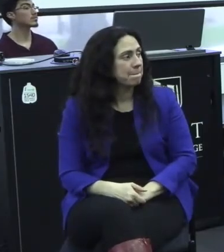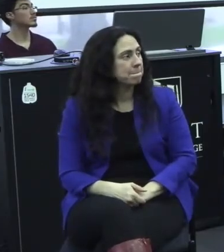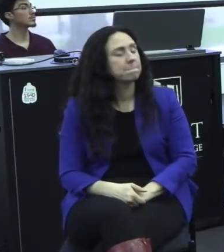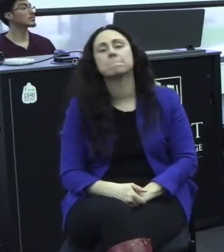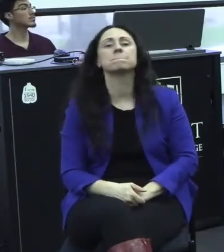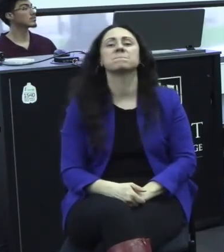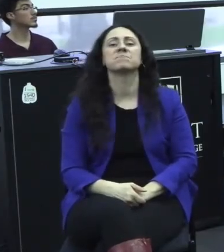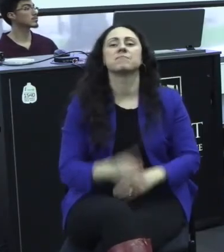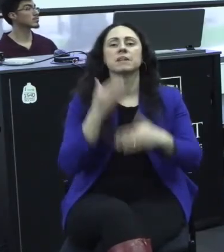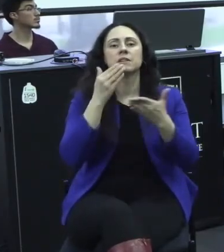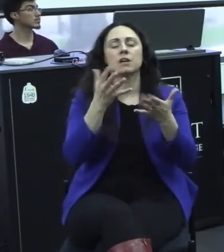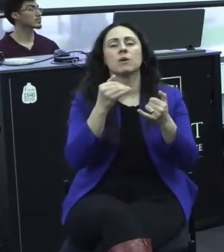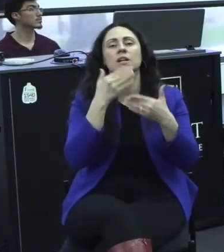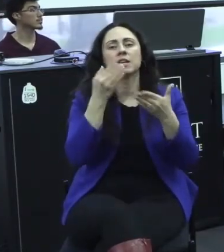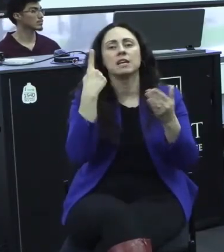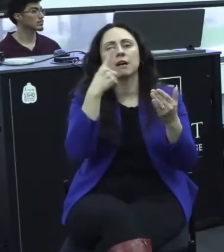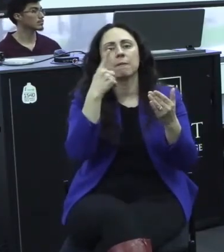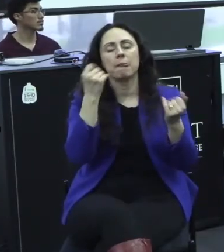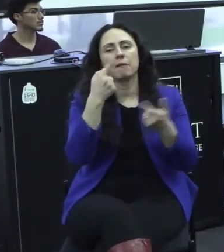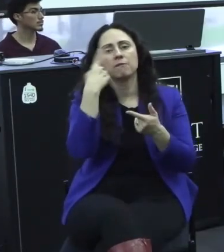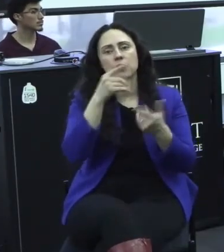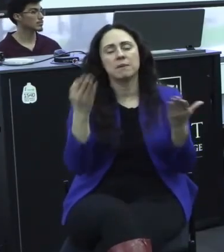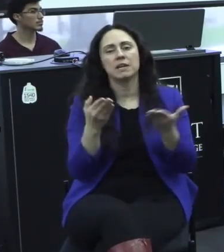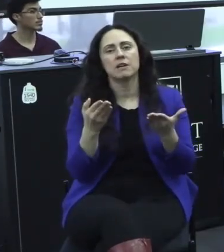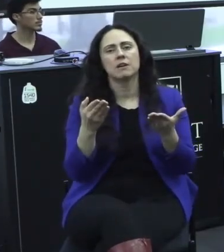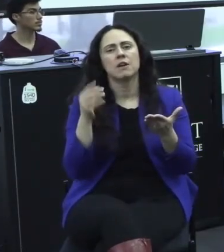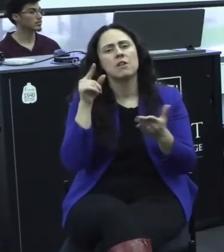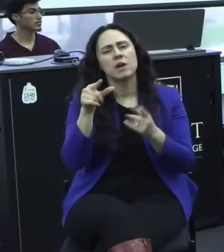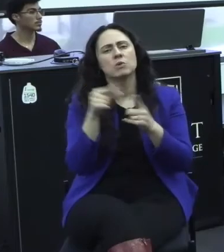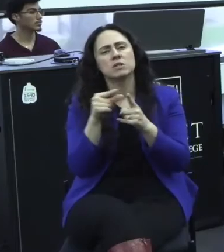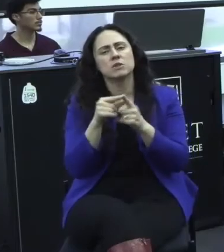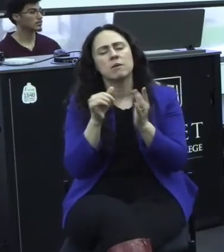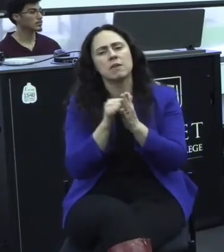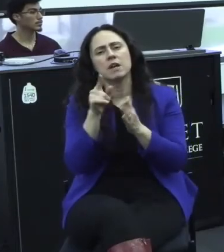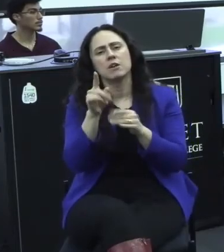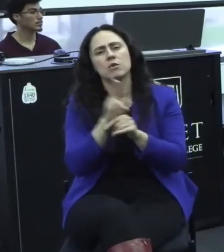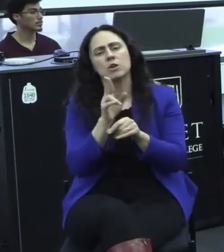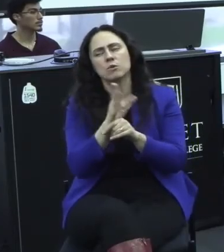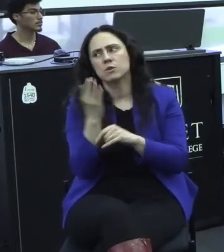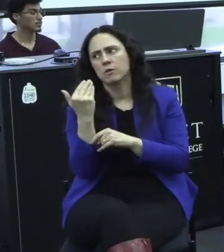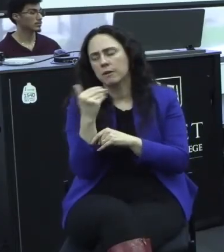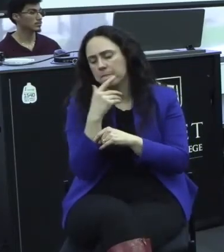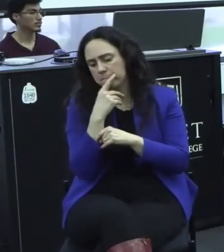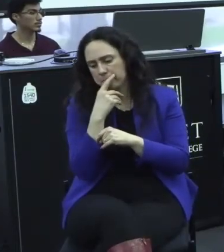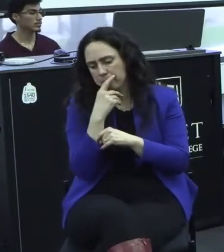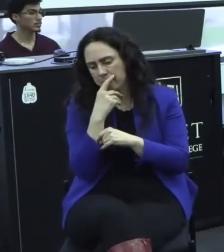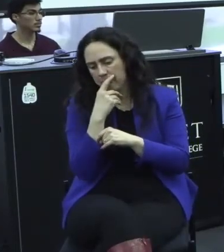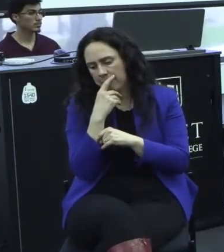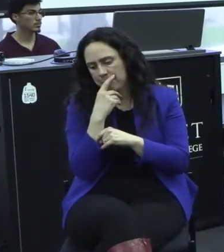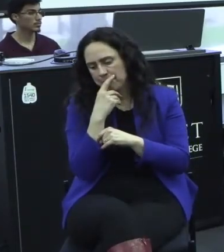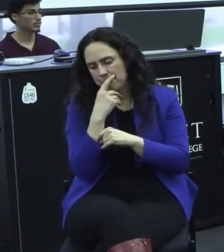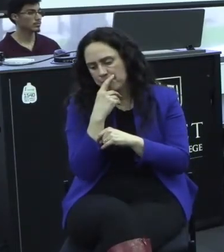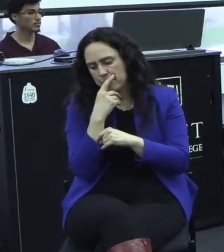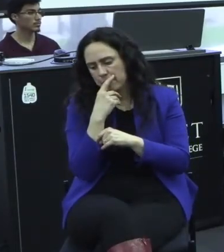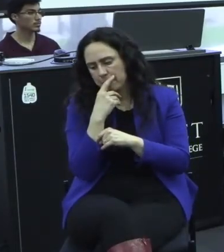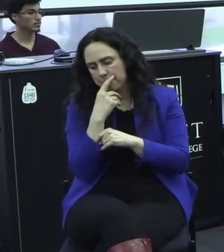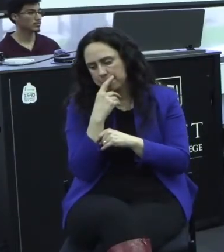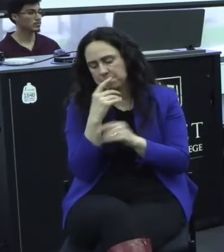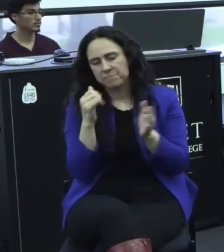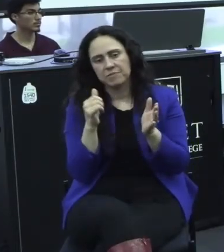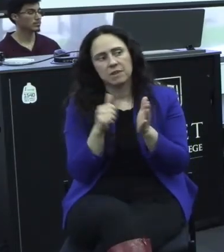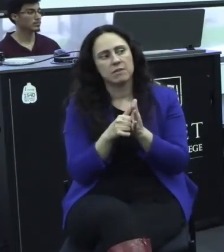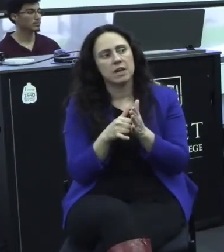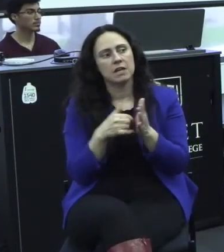Thank you. I want to thank everybody for being here. There was a term that you used earlier that I asked for